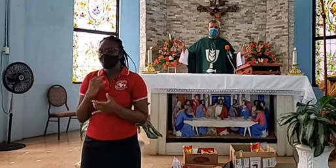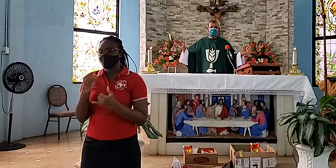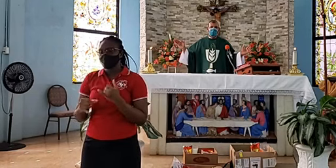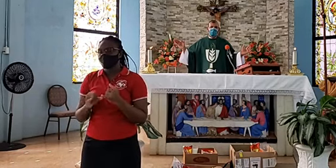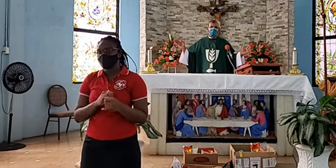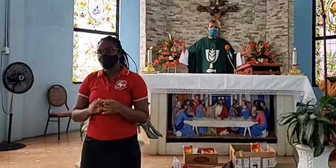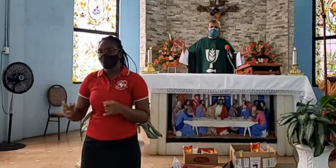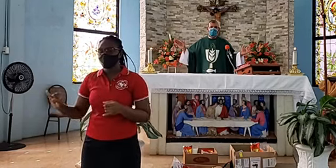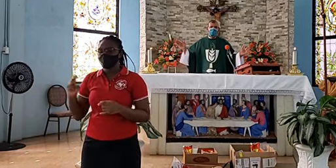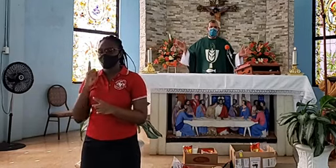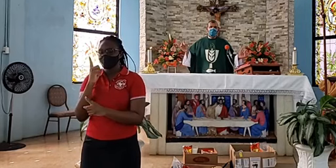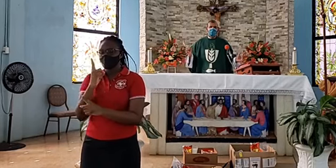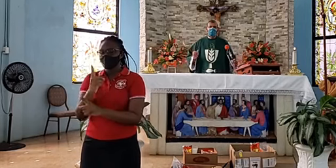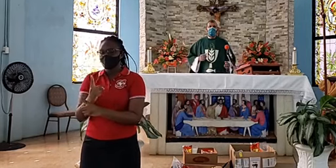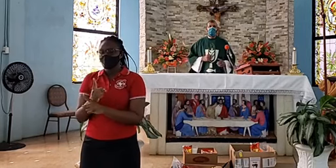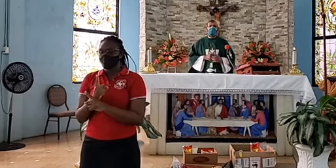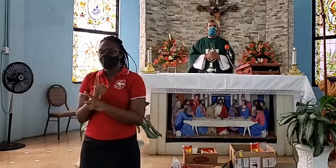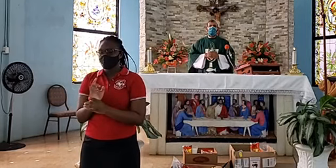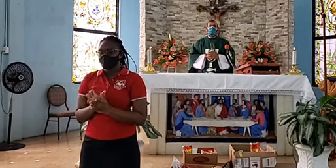everlasting.